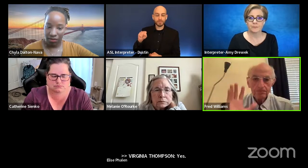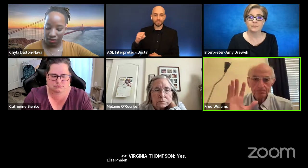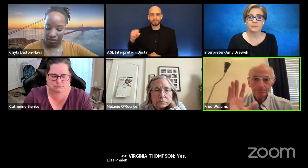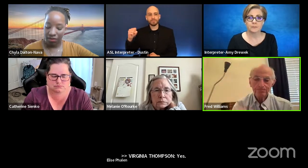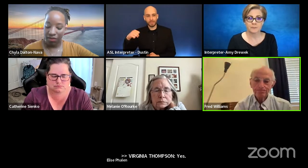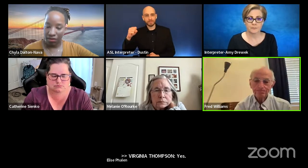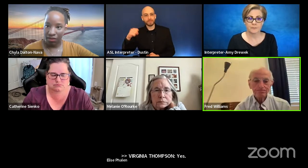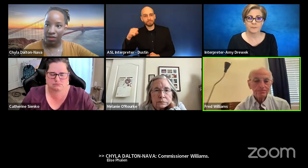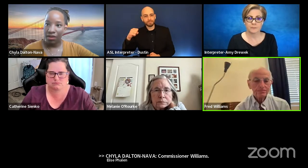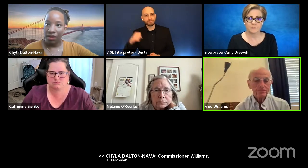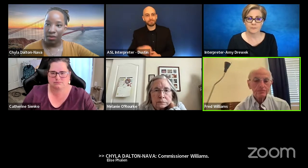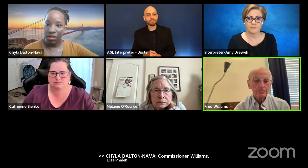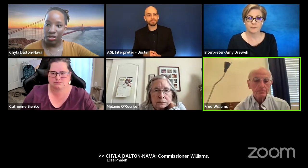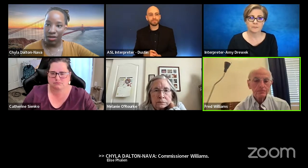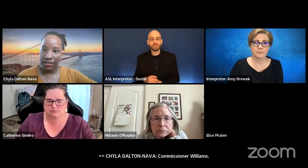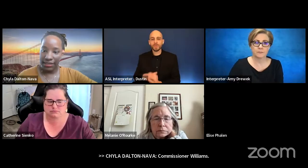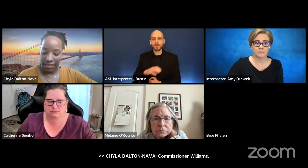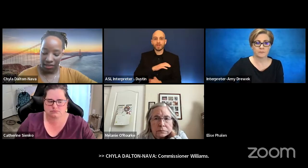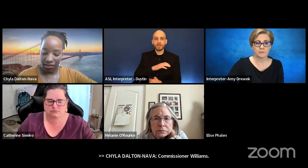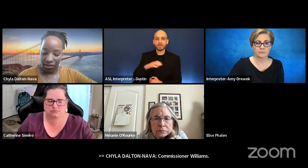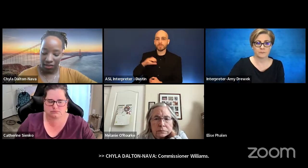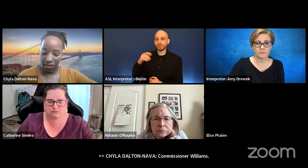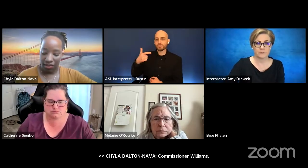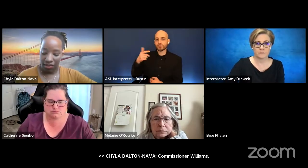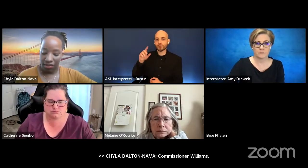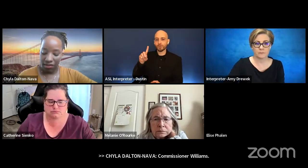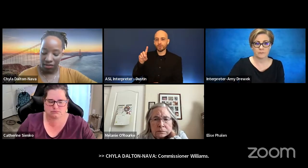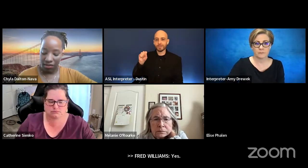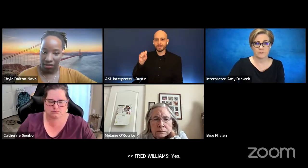Yes. Commissioner Goodstein?